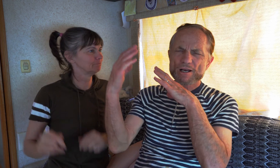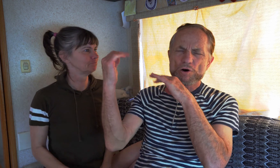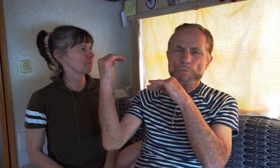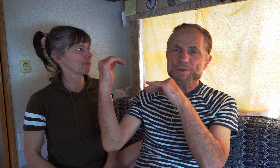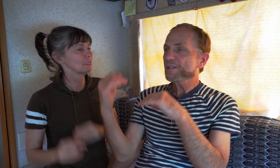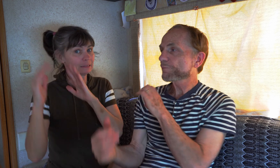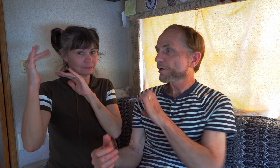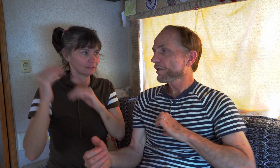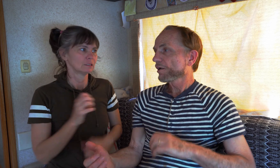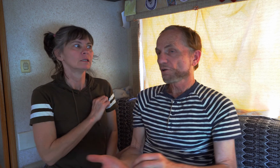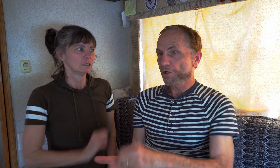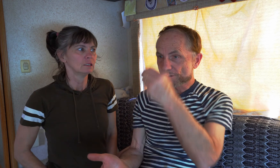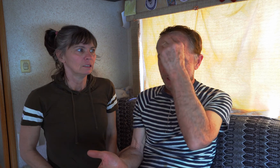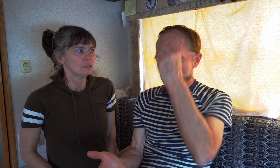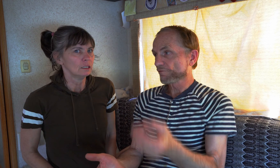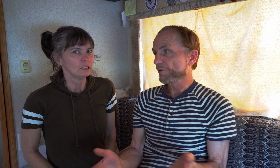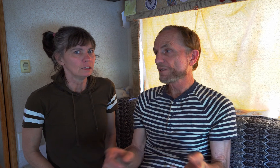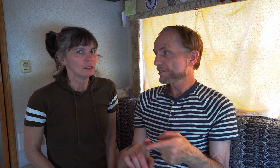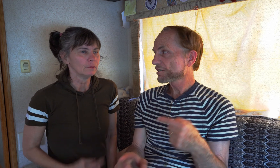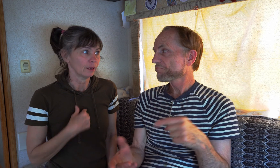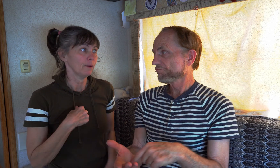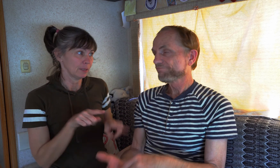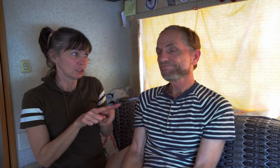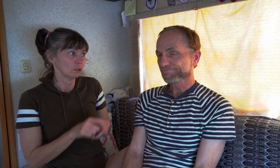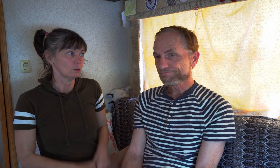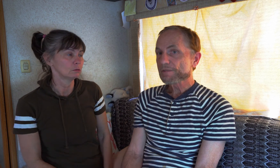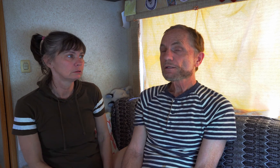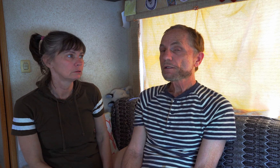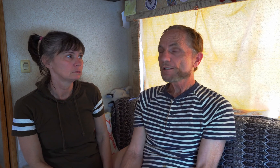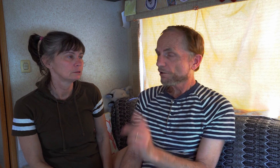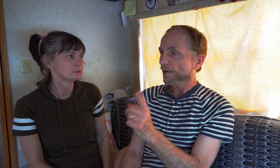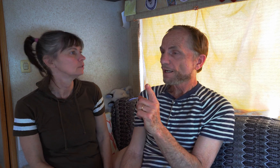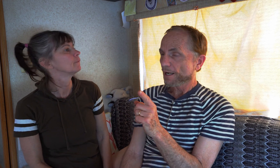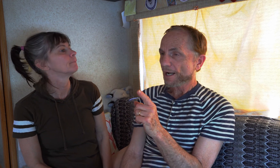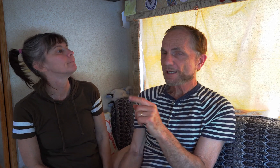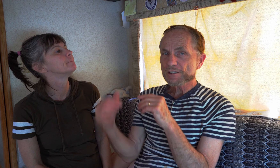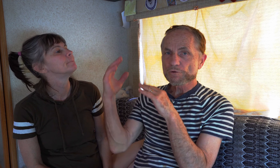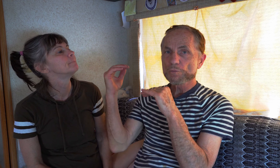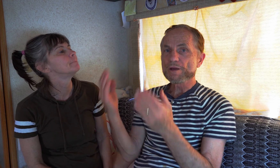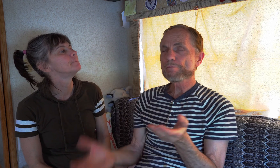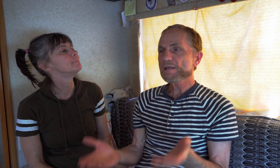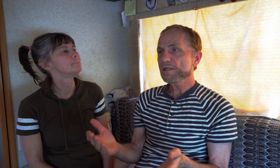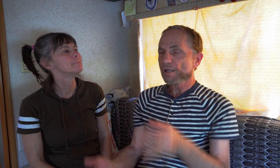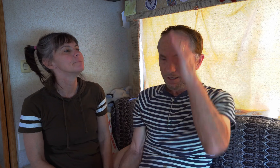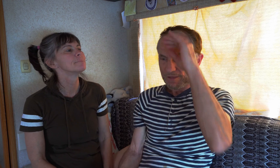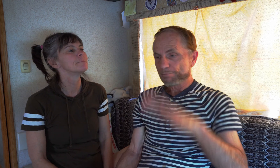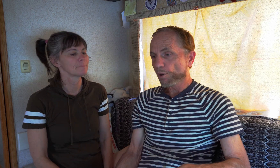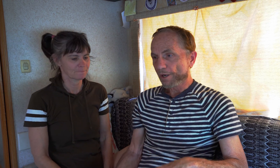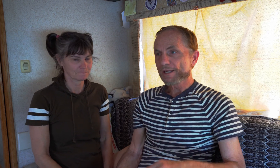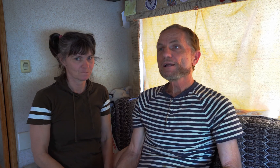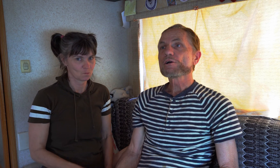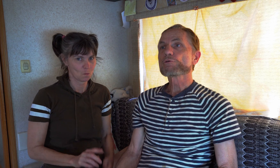Now, I hope that the emperor learned a lesson from this. Yeah, me too. And I kind of hope that maybe